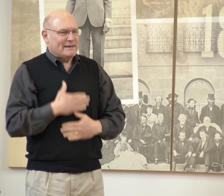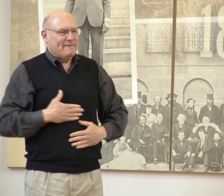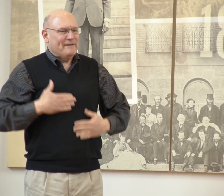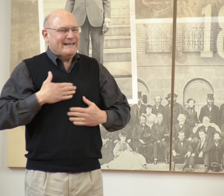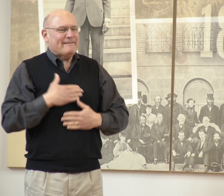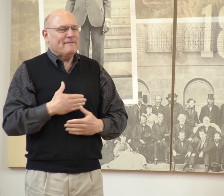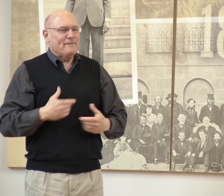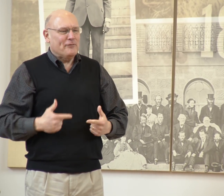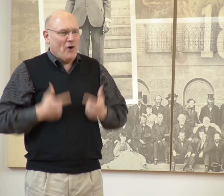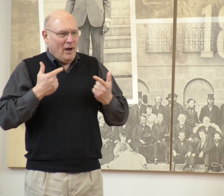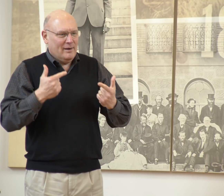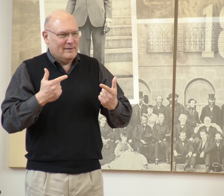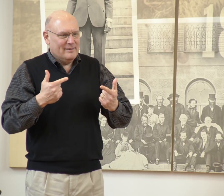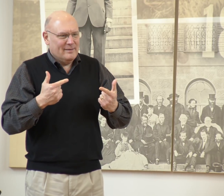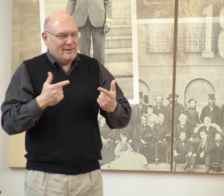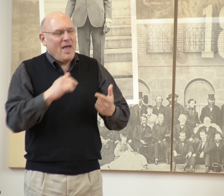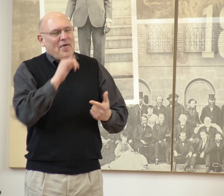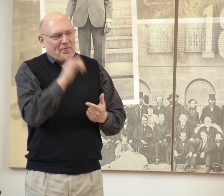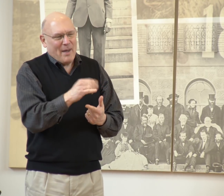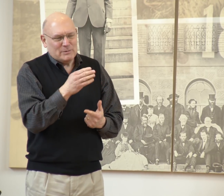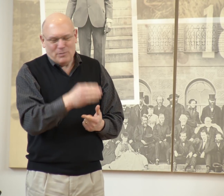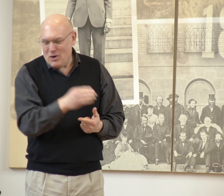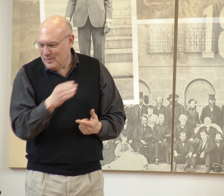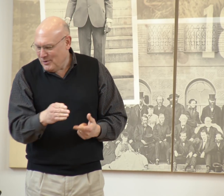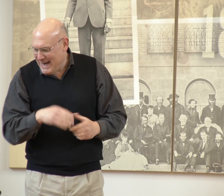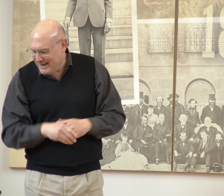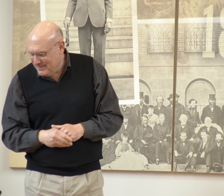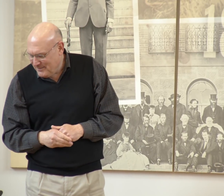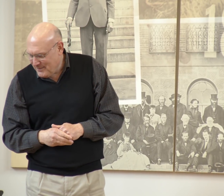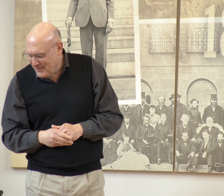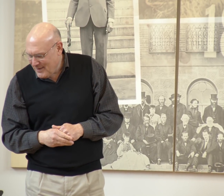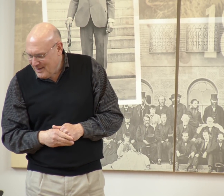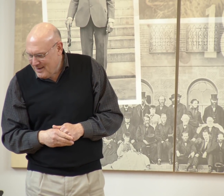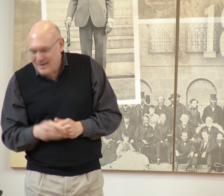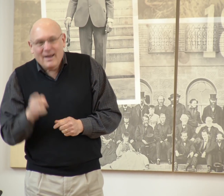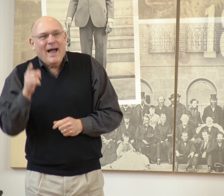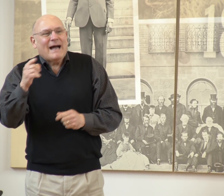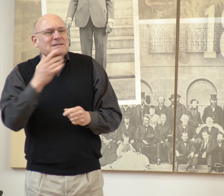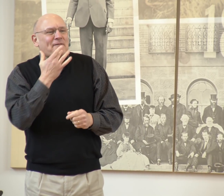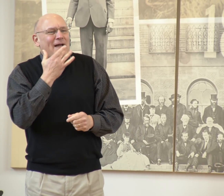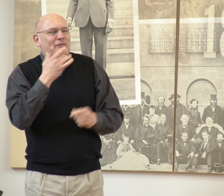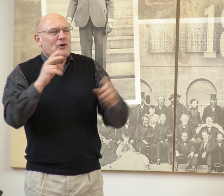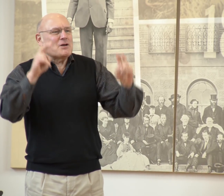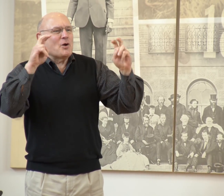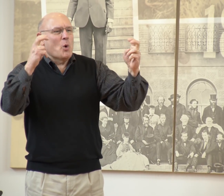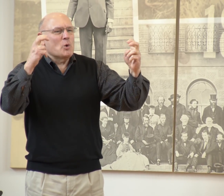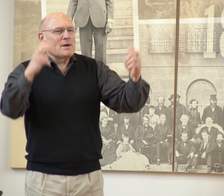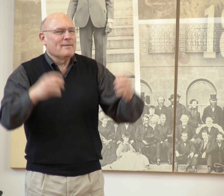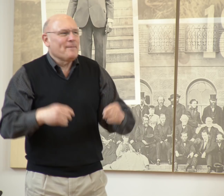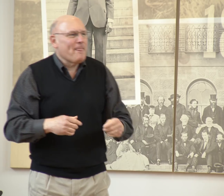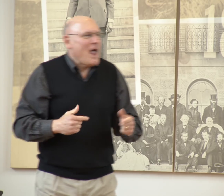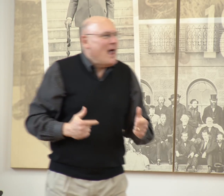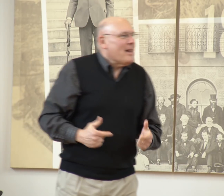filled with joie de vivre. That was Bernard Bragg. His favorite quote